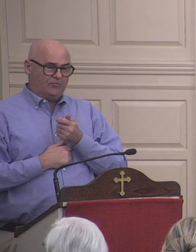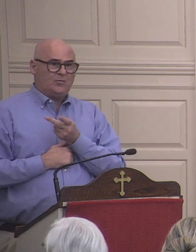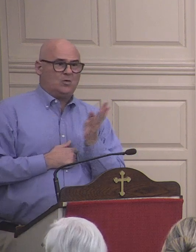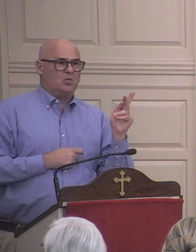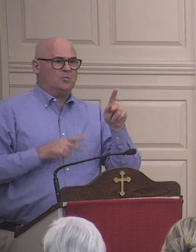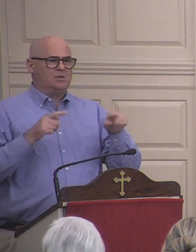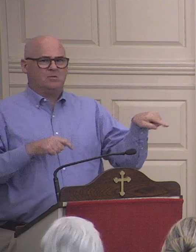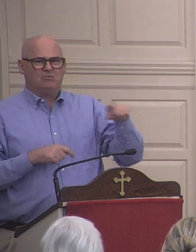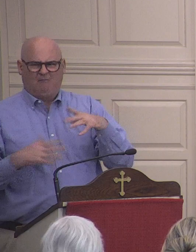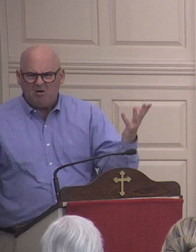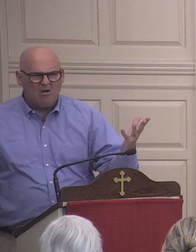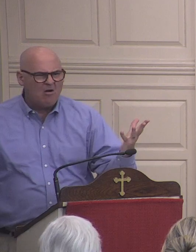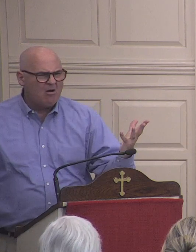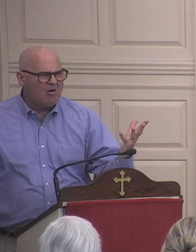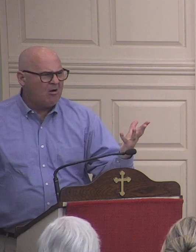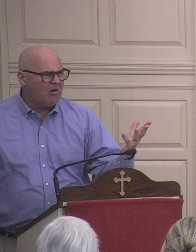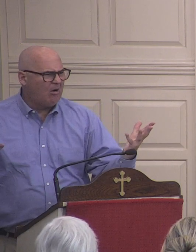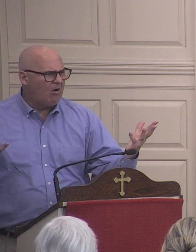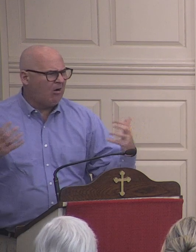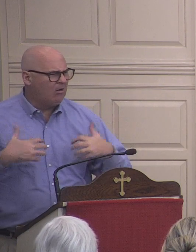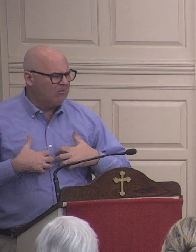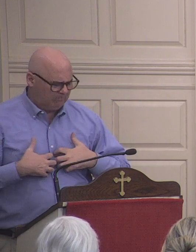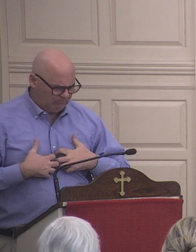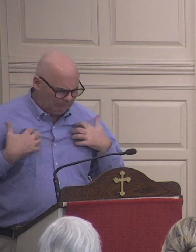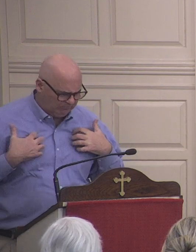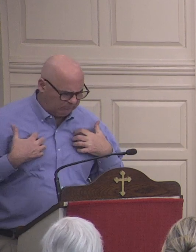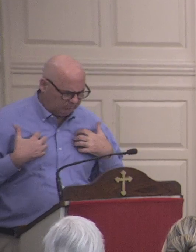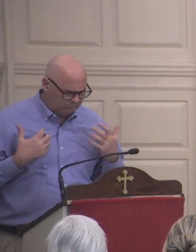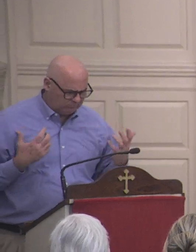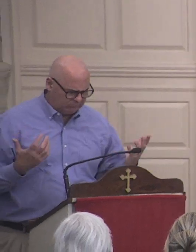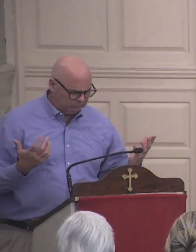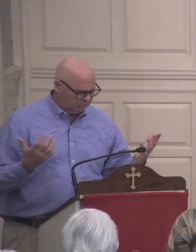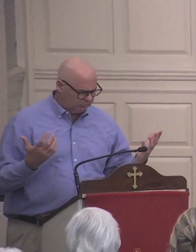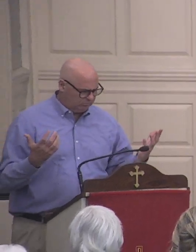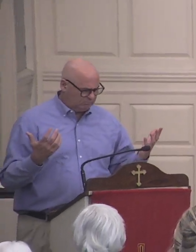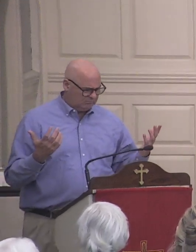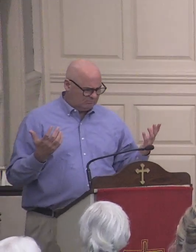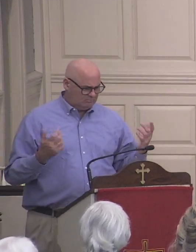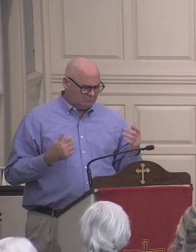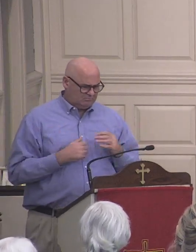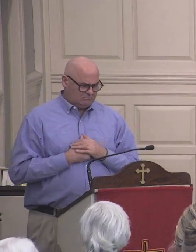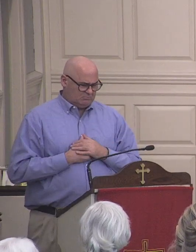his head. There were some who were indignant.